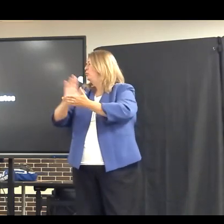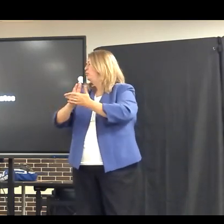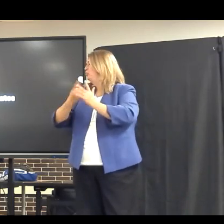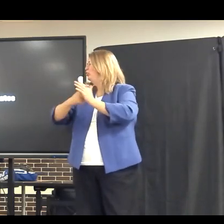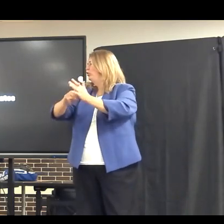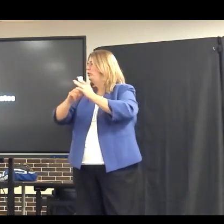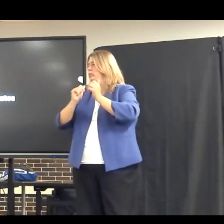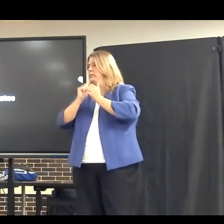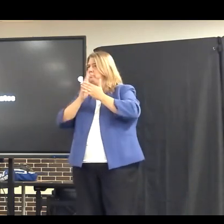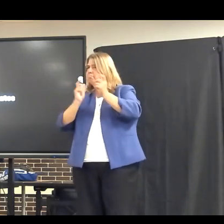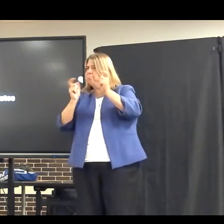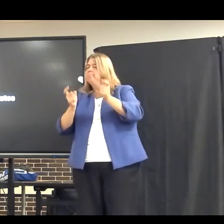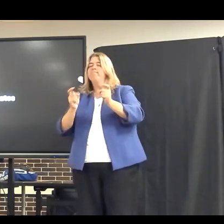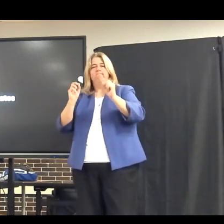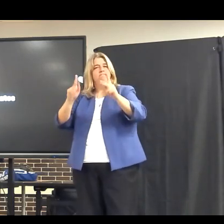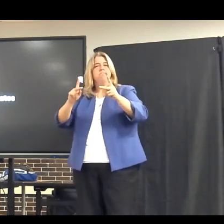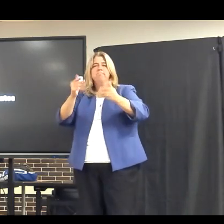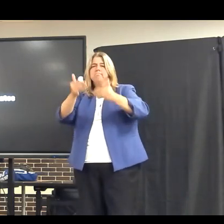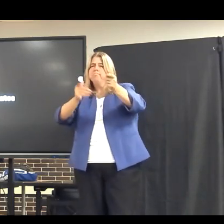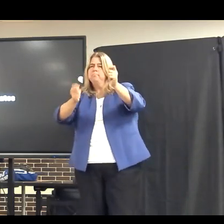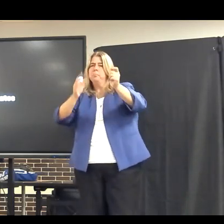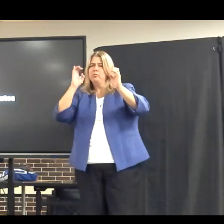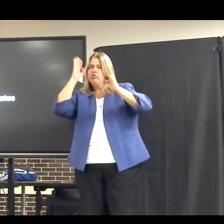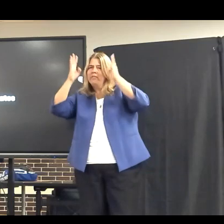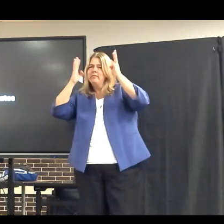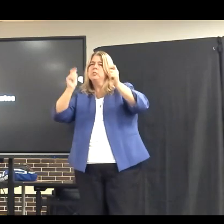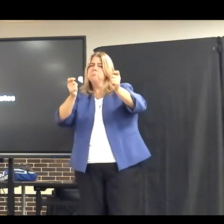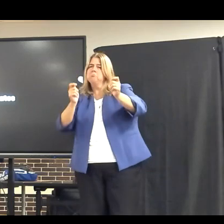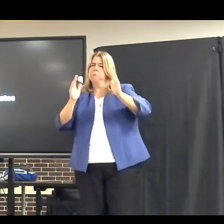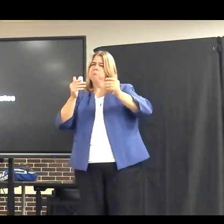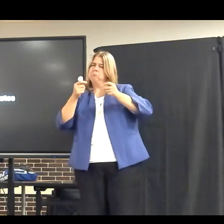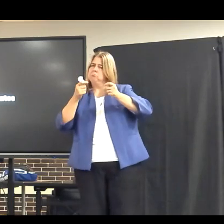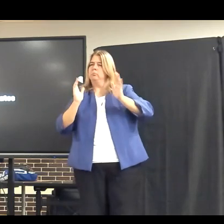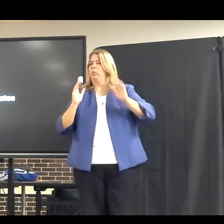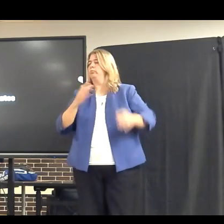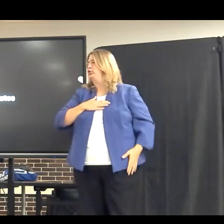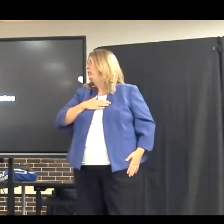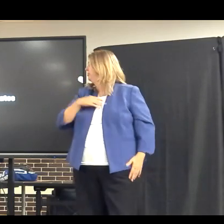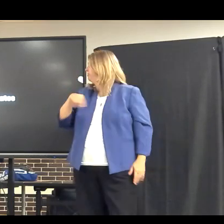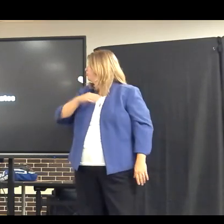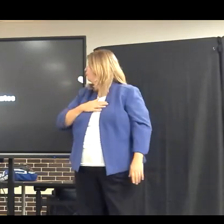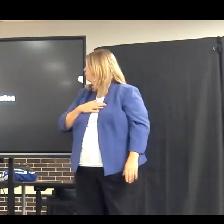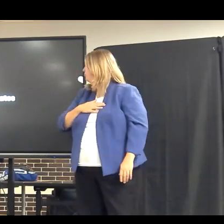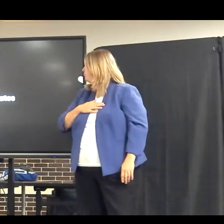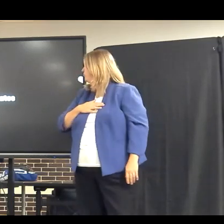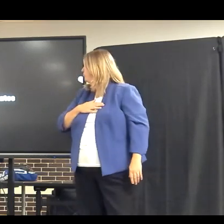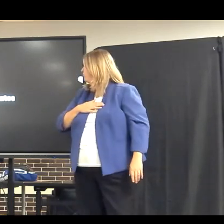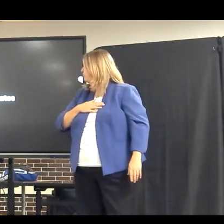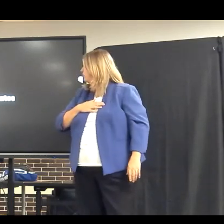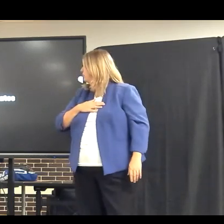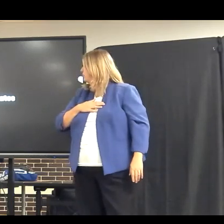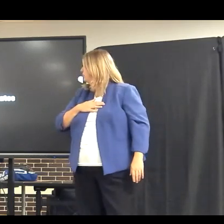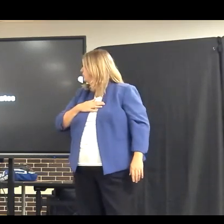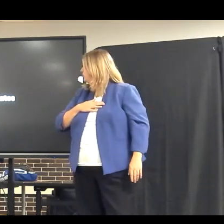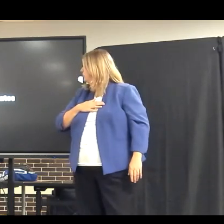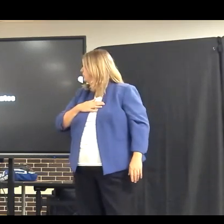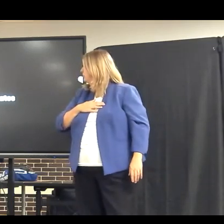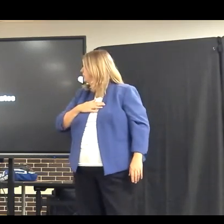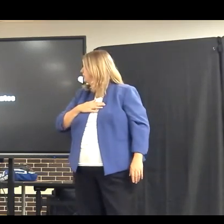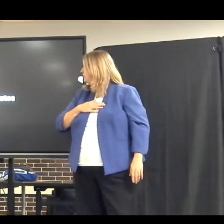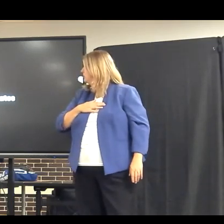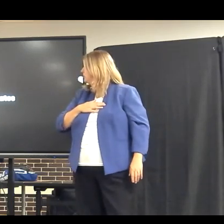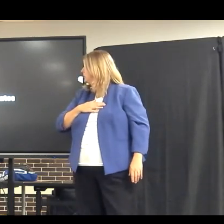but I do know the staff has been working diligently to make the changes we need to. They've been creative in executing those, and I appreciate